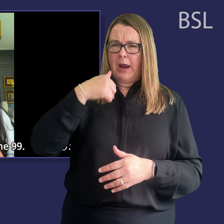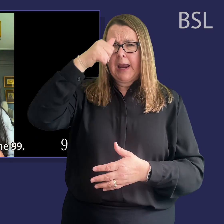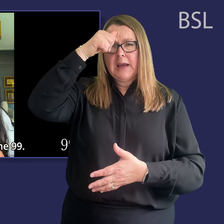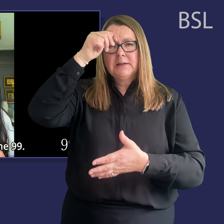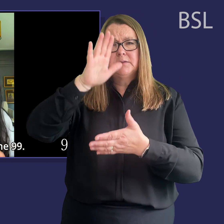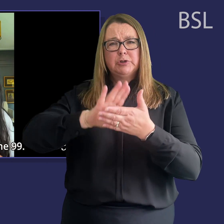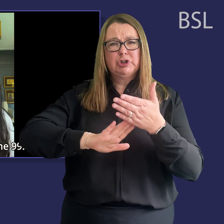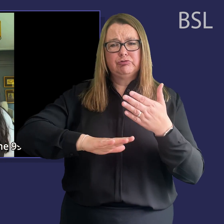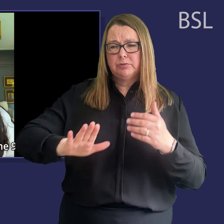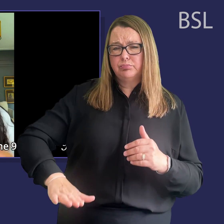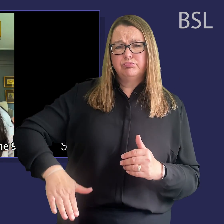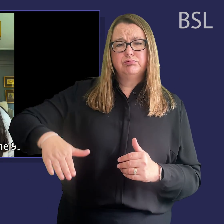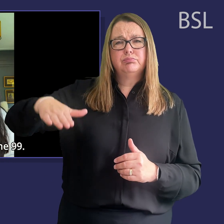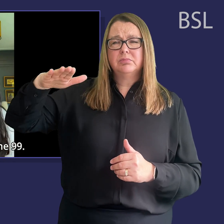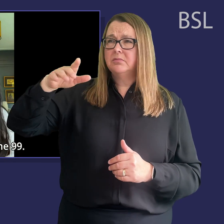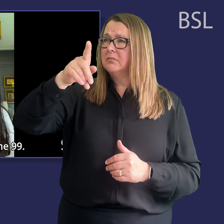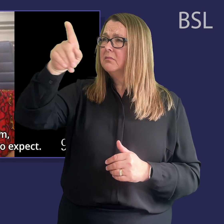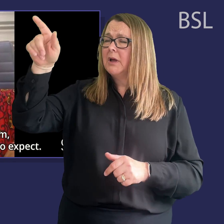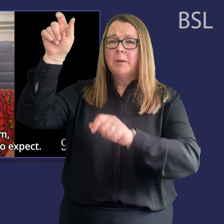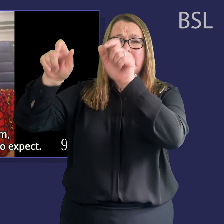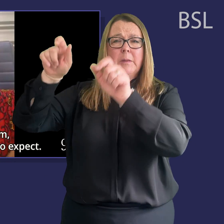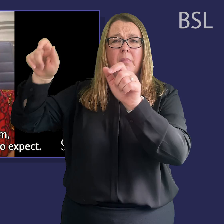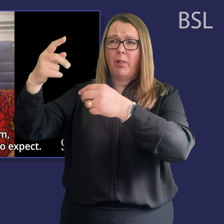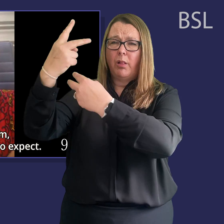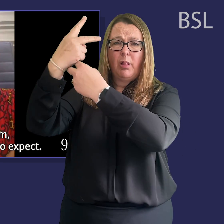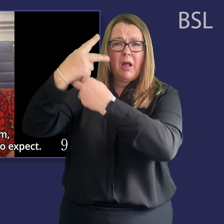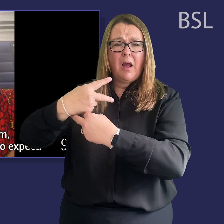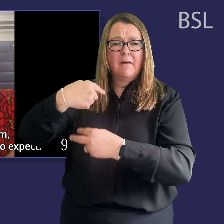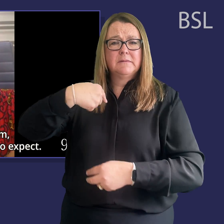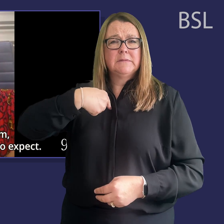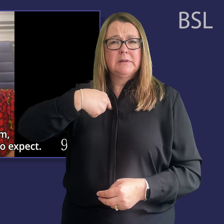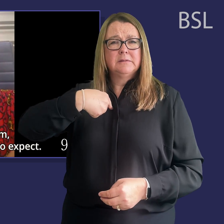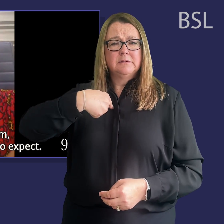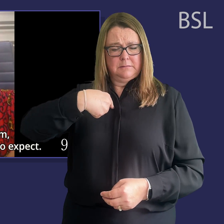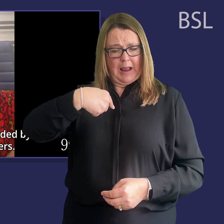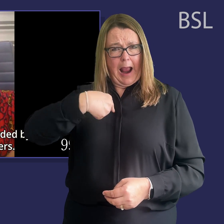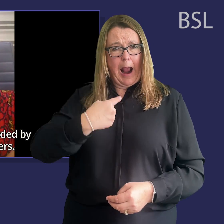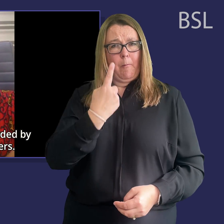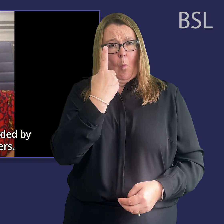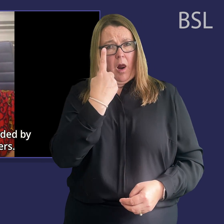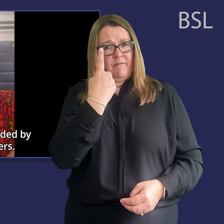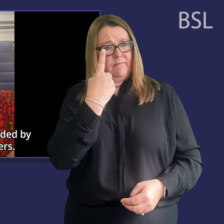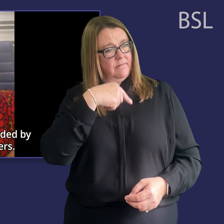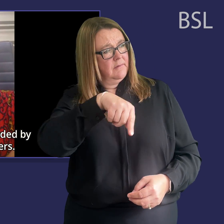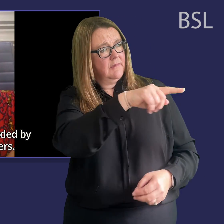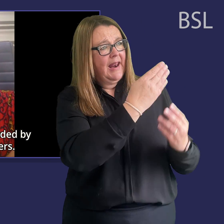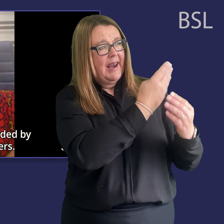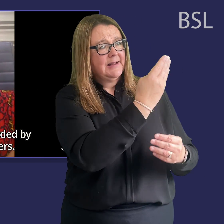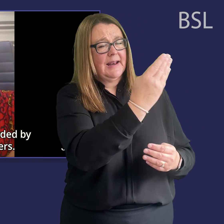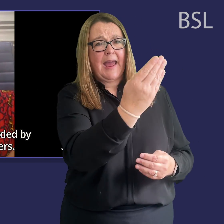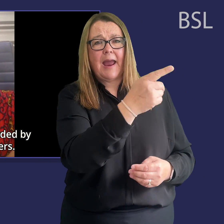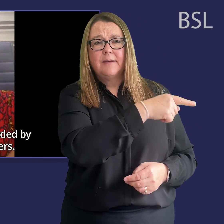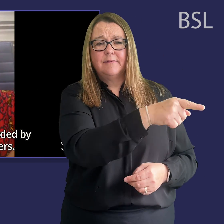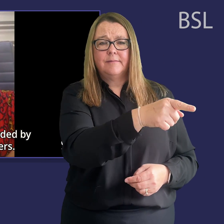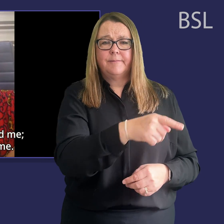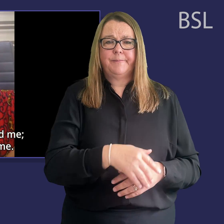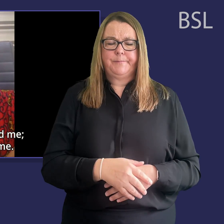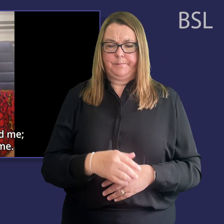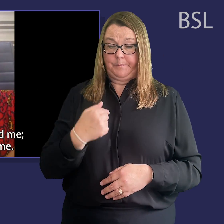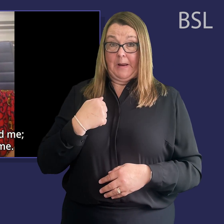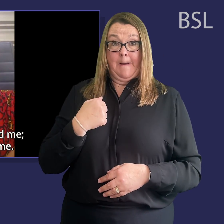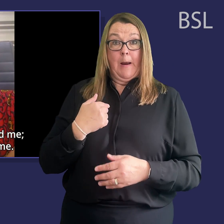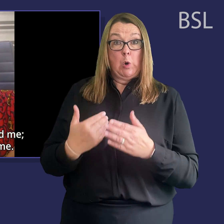the one out of the 99. As a new mom, I didn't know what to expect, but I was surrounded by the loving sisters.